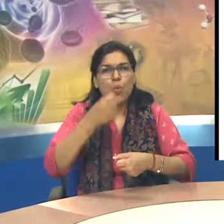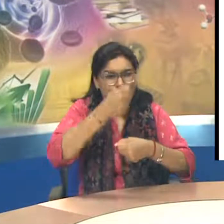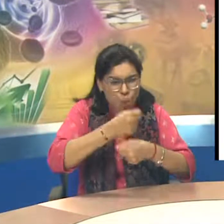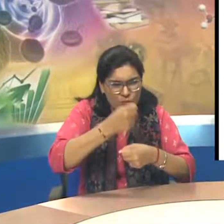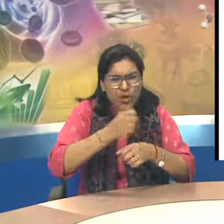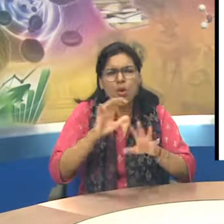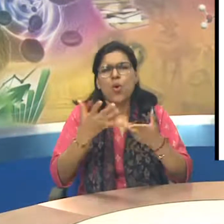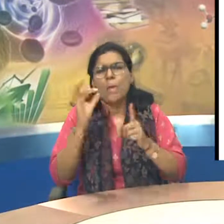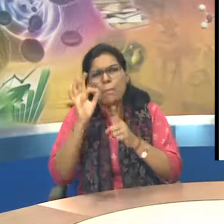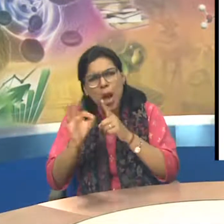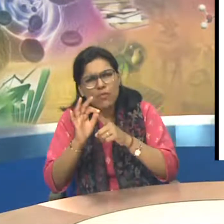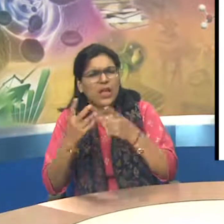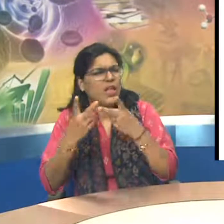instant contact